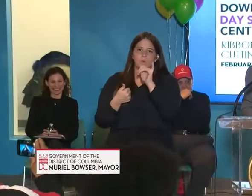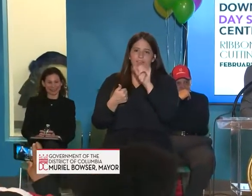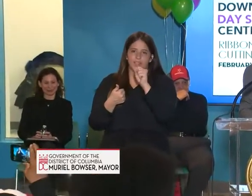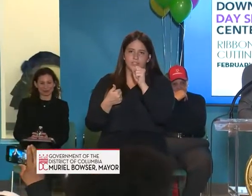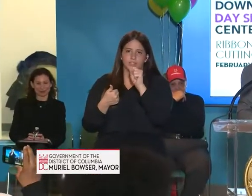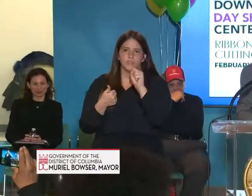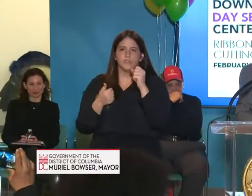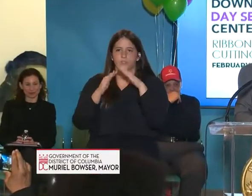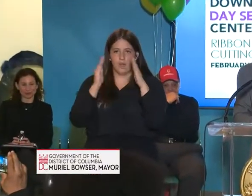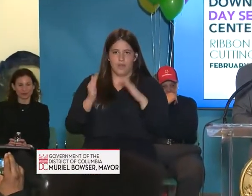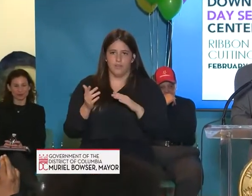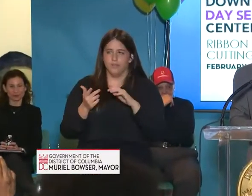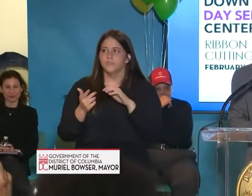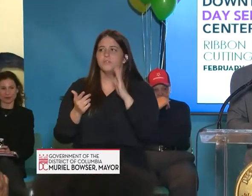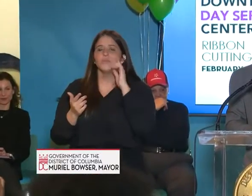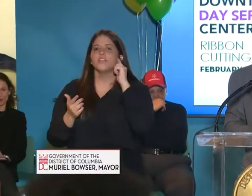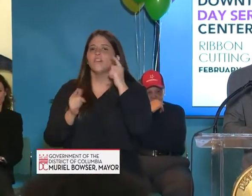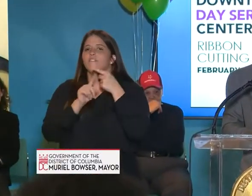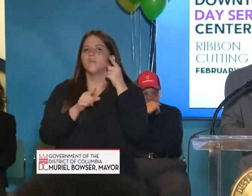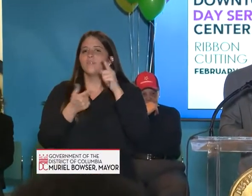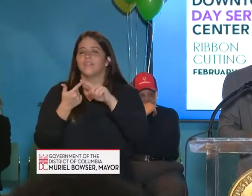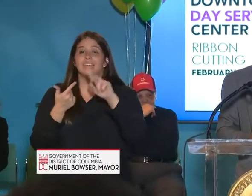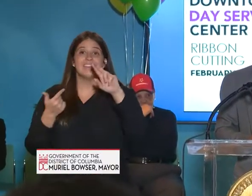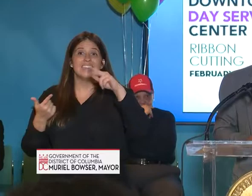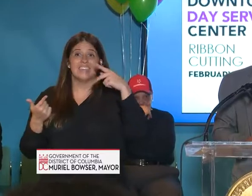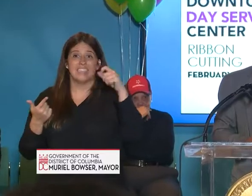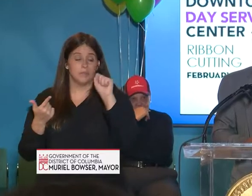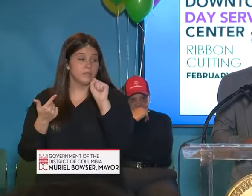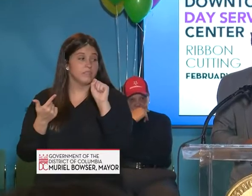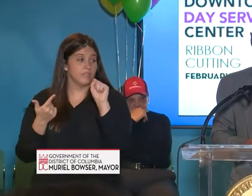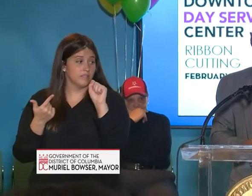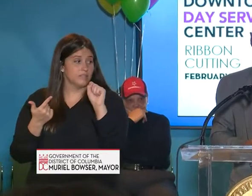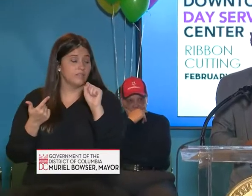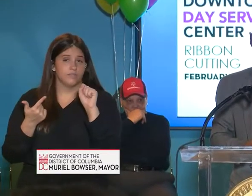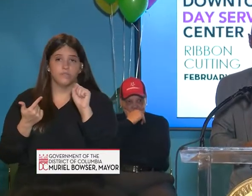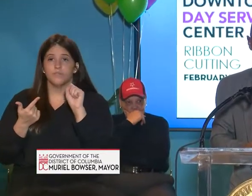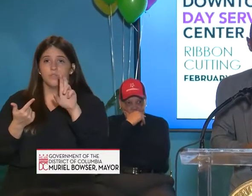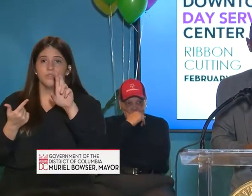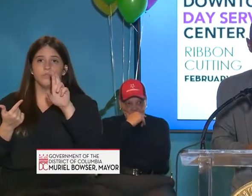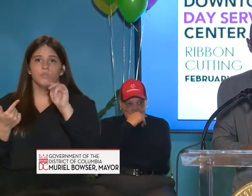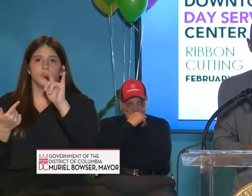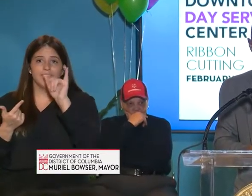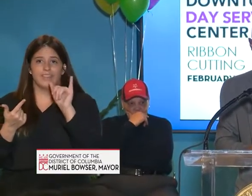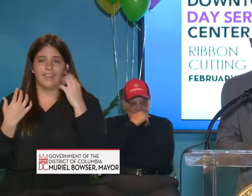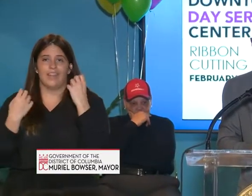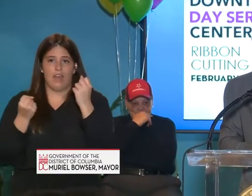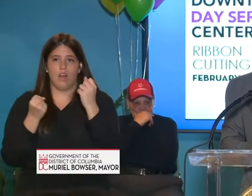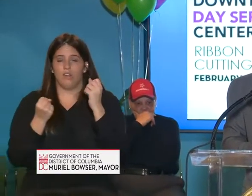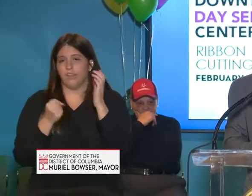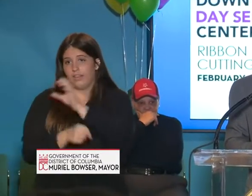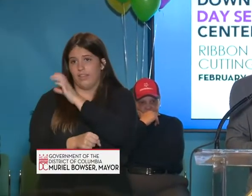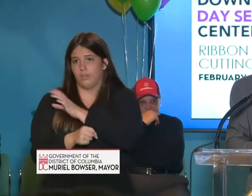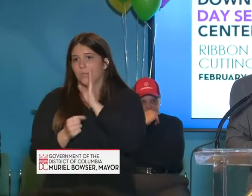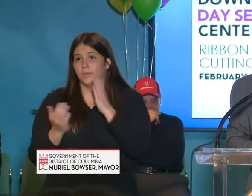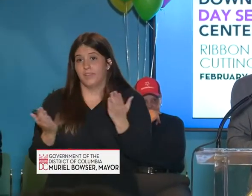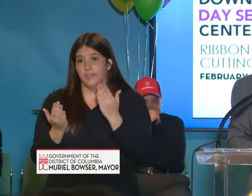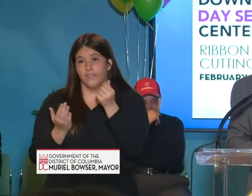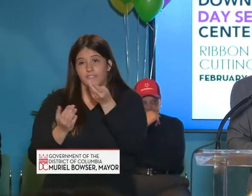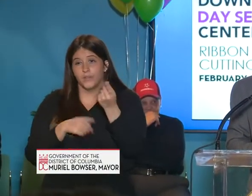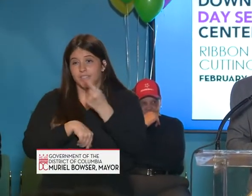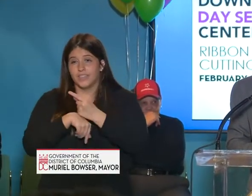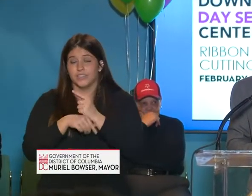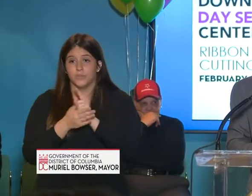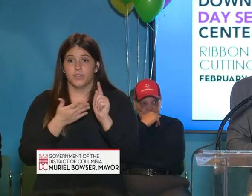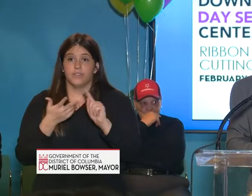from Christy a little later. HIPS, Unity Health Clinic will be here a few days a week. The Department